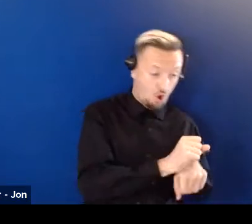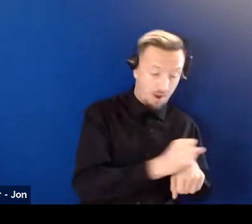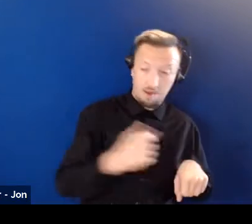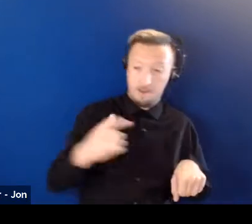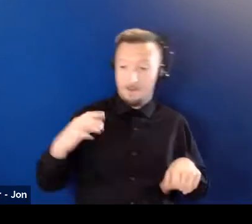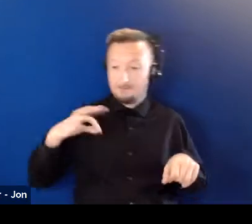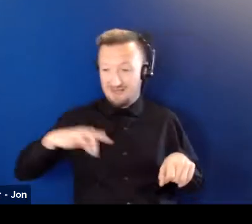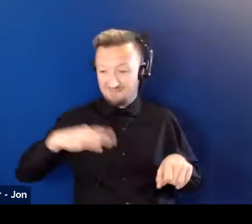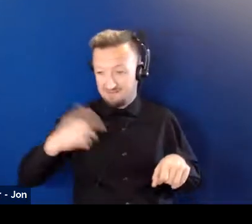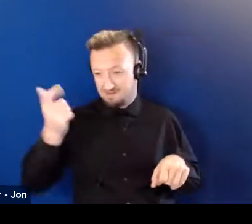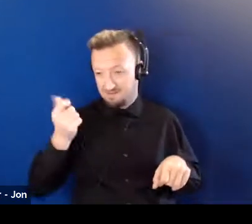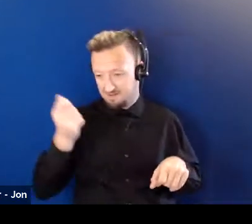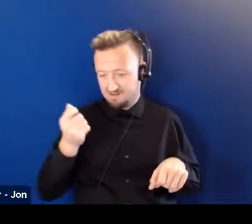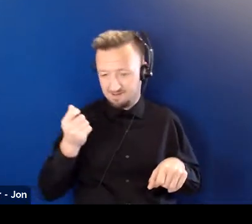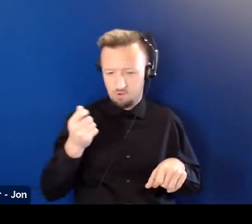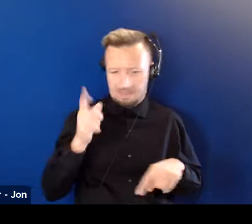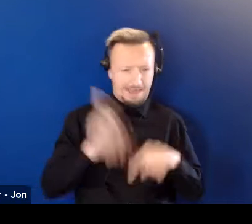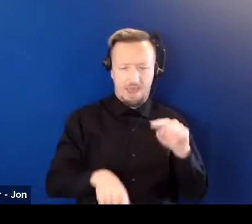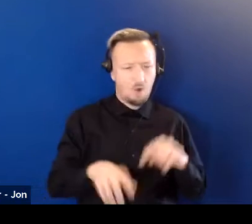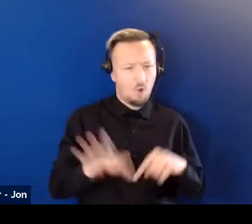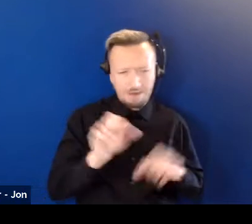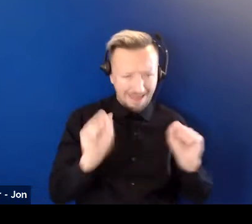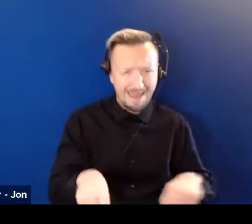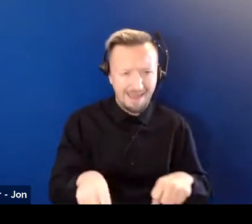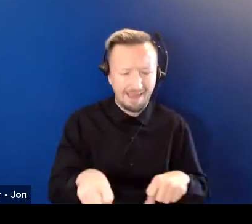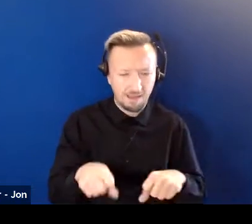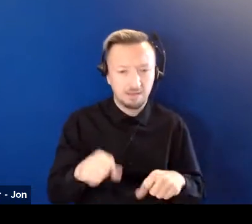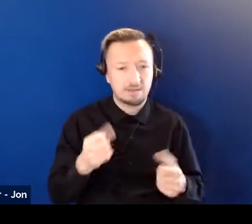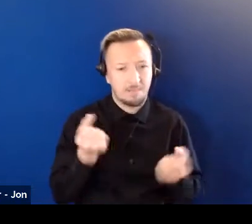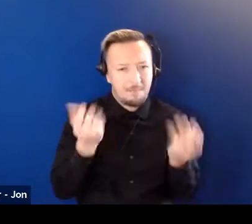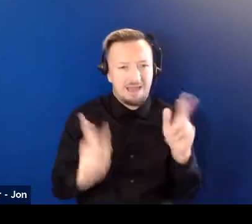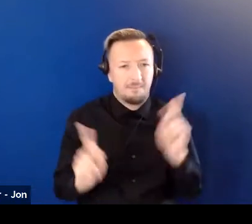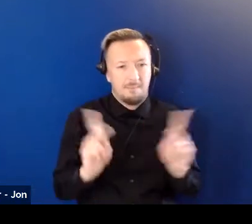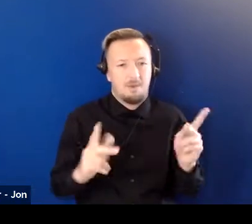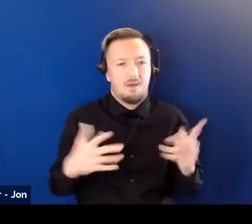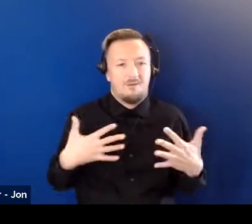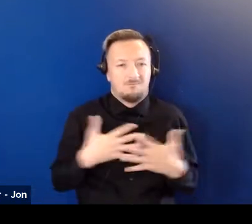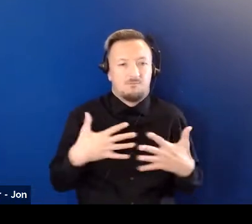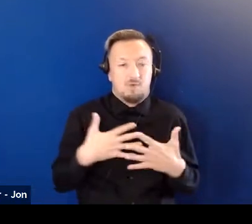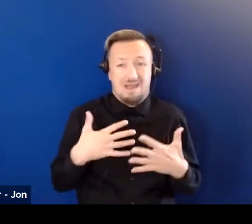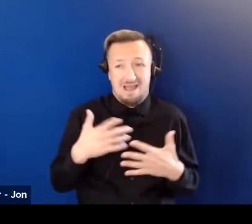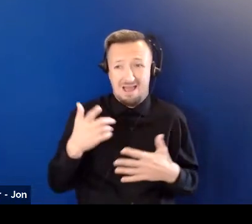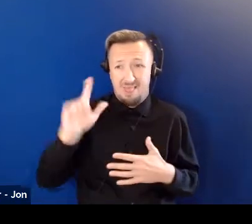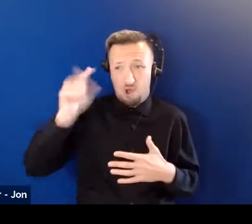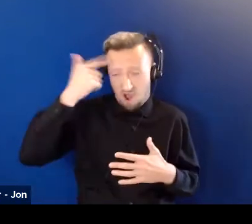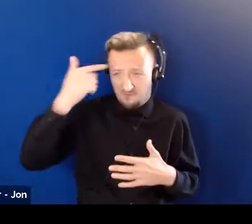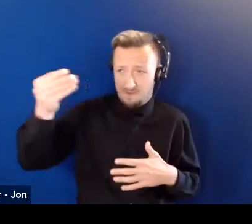And I know I'm oversimplifying your question, but that's the basic concept. People are afraid to give up a guaranteed check for the